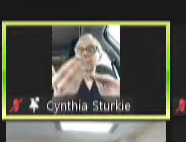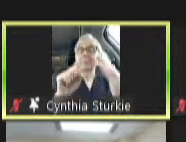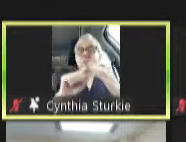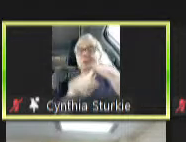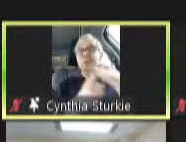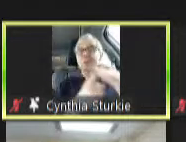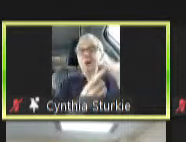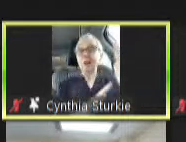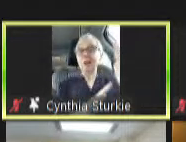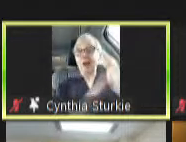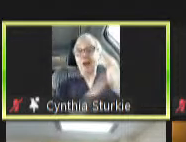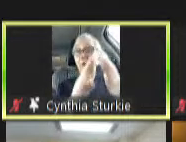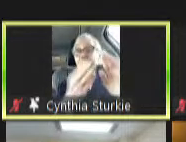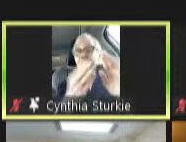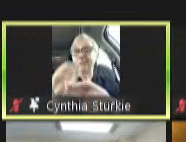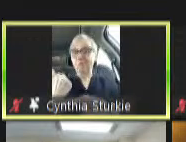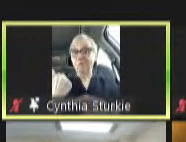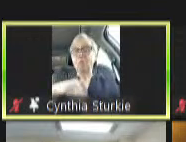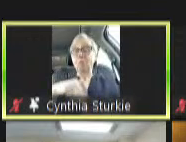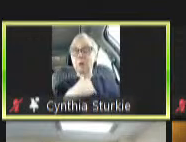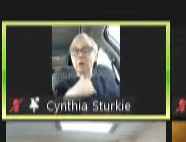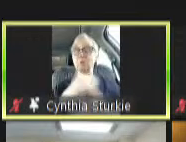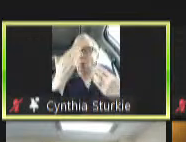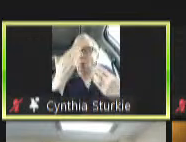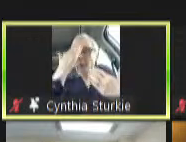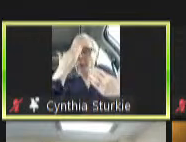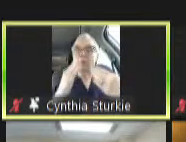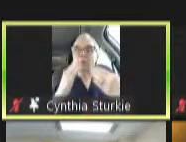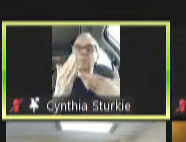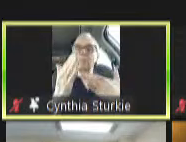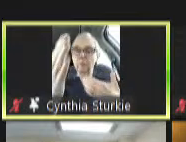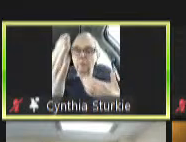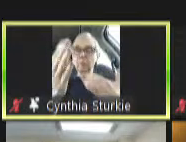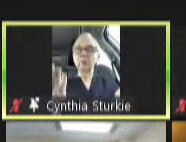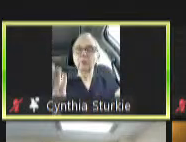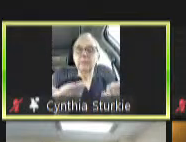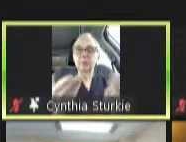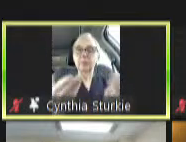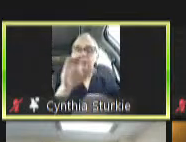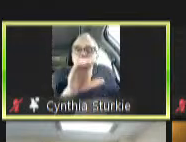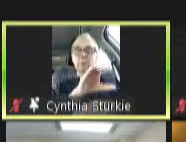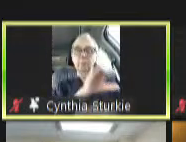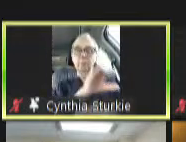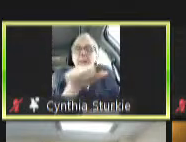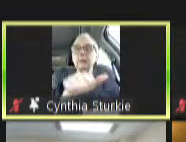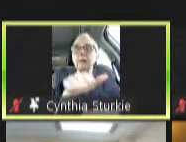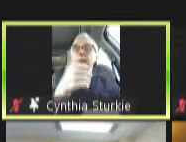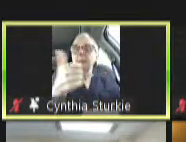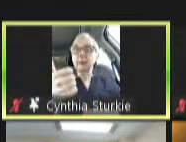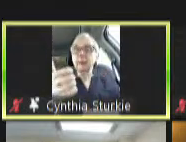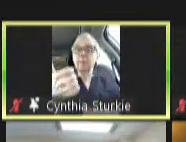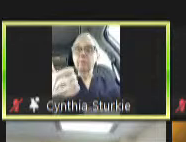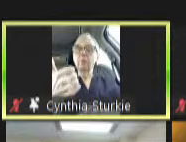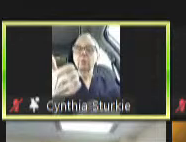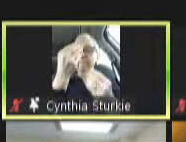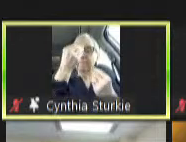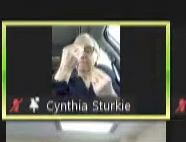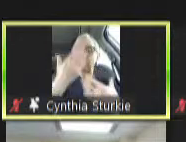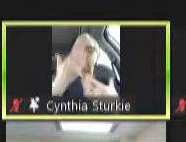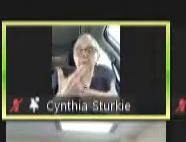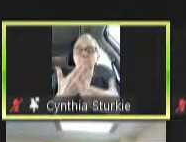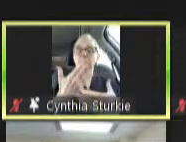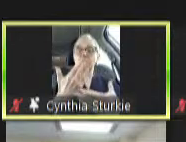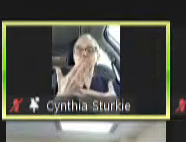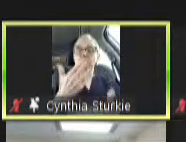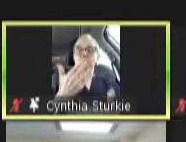like here in Colorado over the next couple of days and weeks. Another source of information that we are using right now to try and understand what the next couple